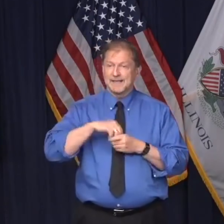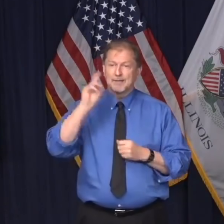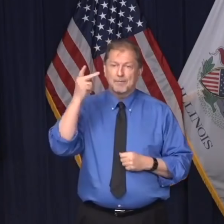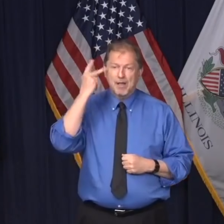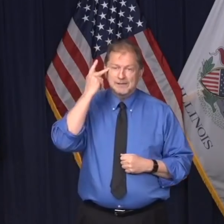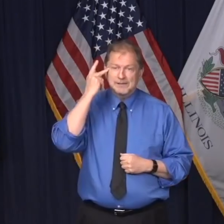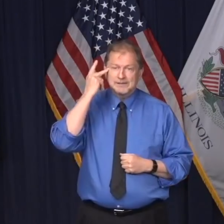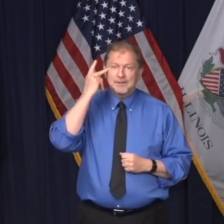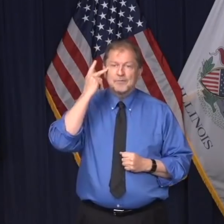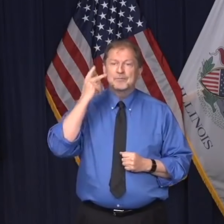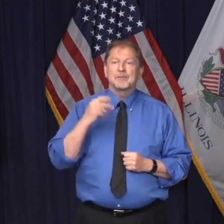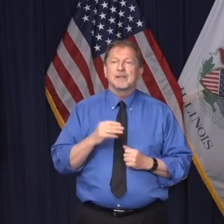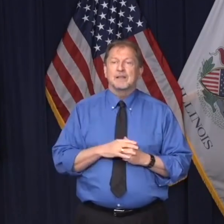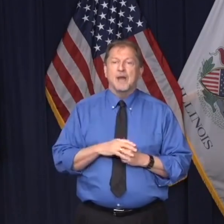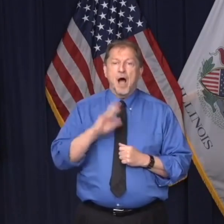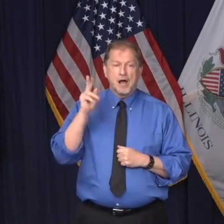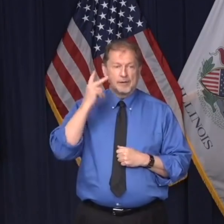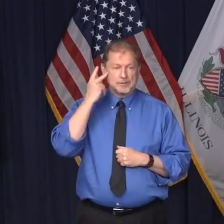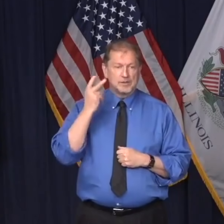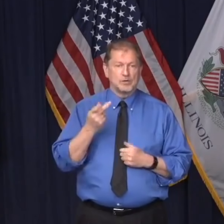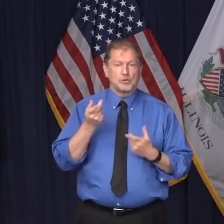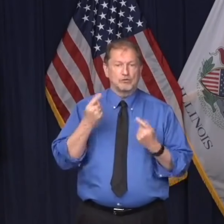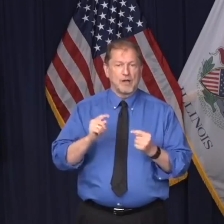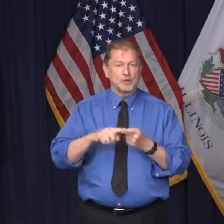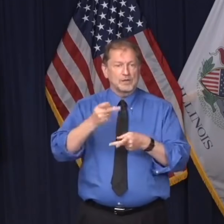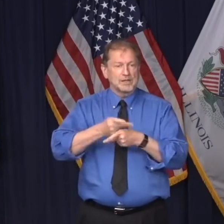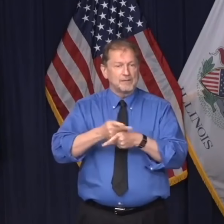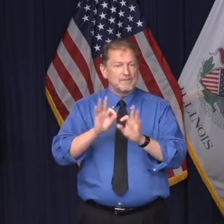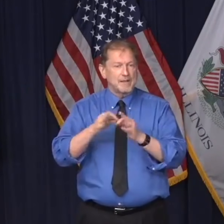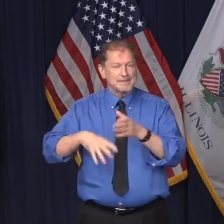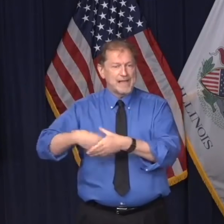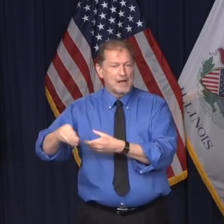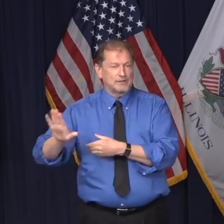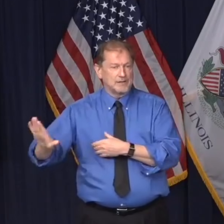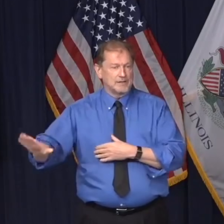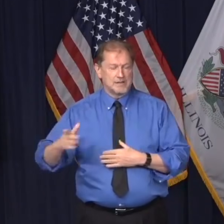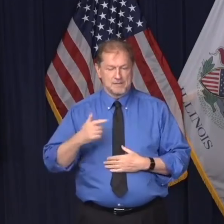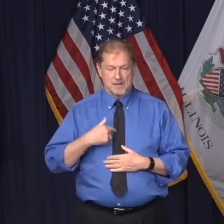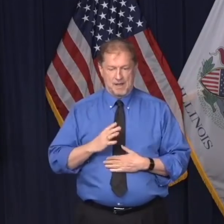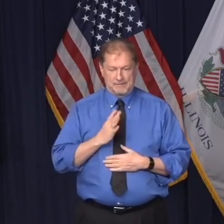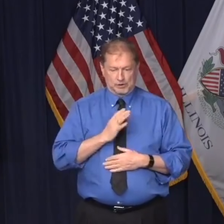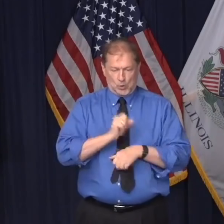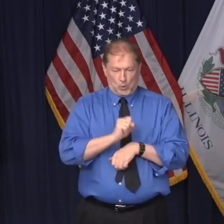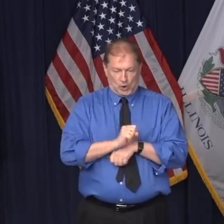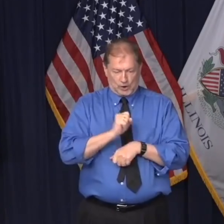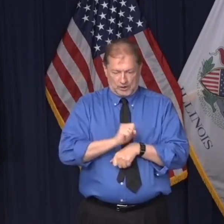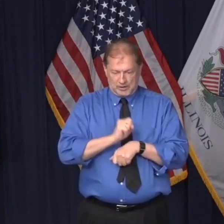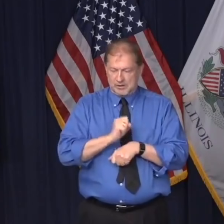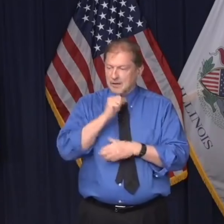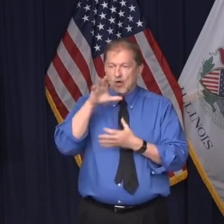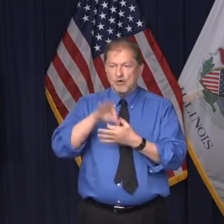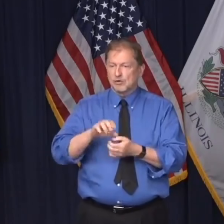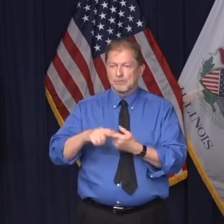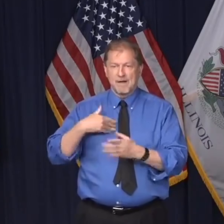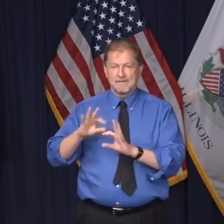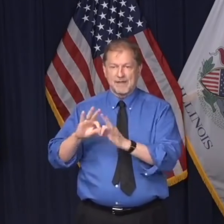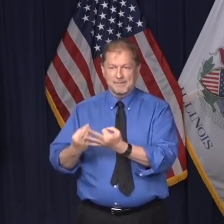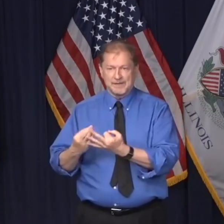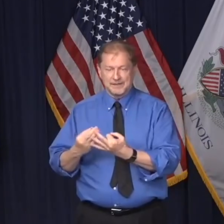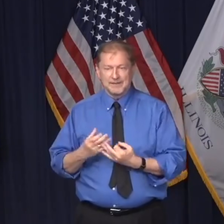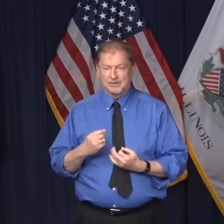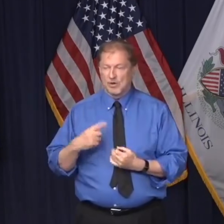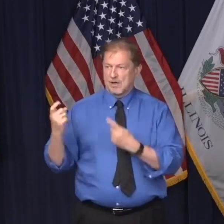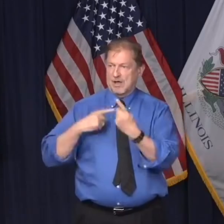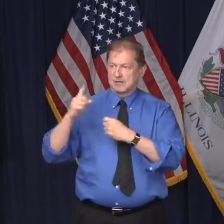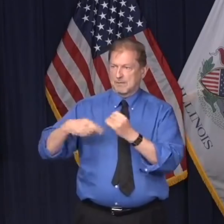to be that we kept our families out of it. You know, my official duties have nothing to do with my family. So I'm just not going